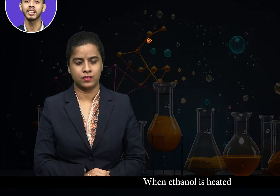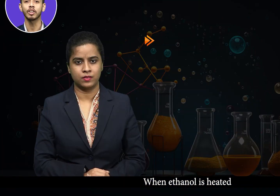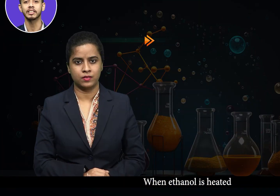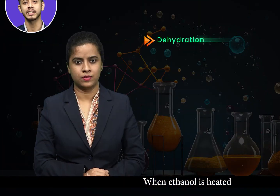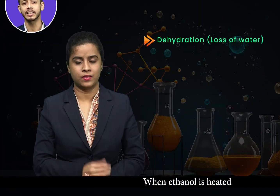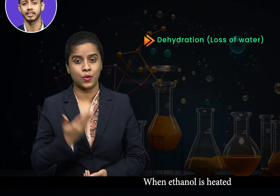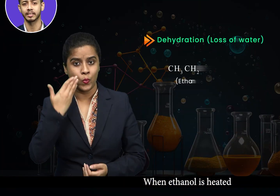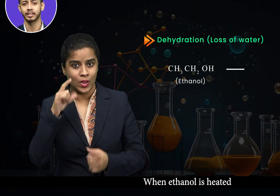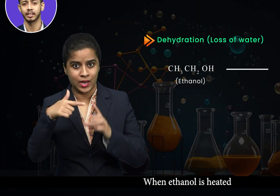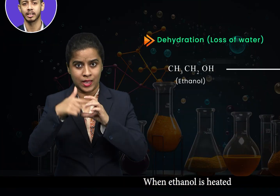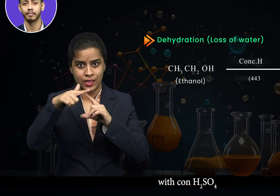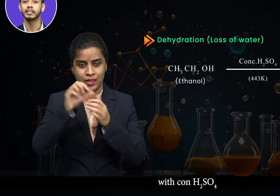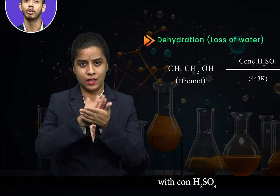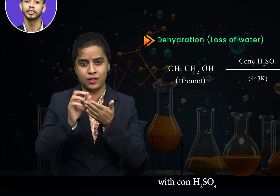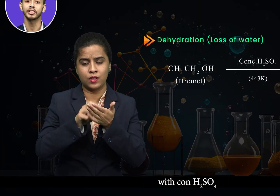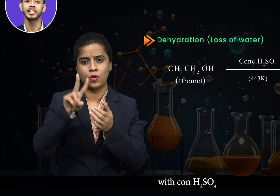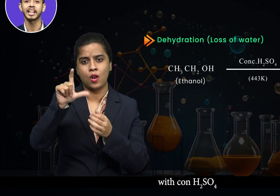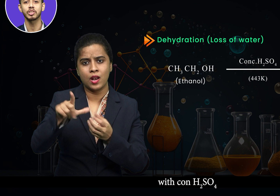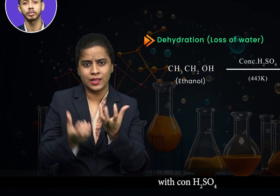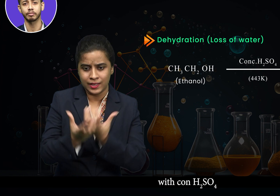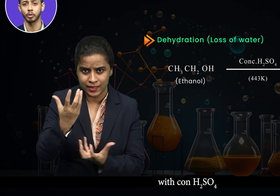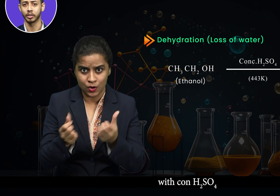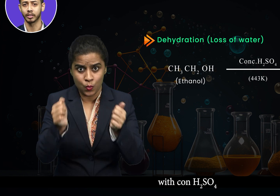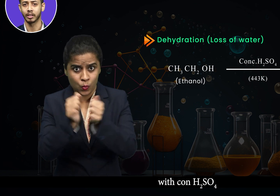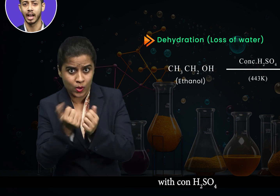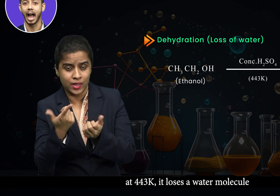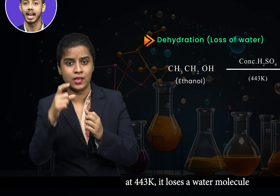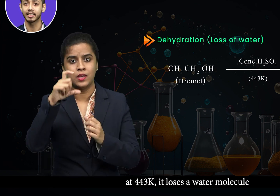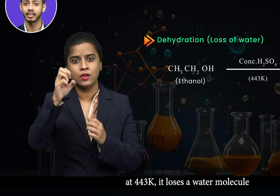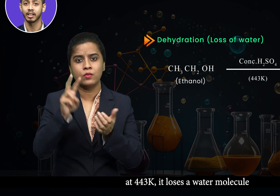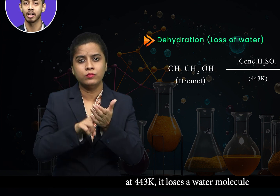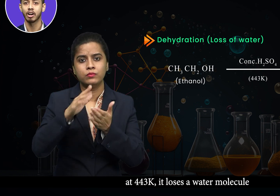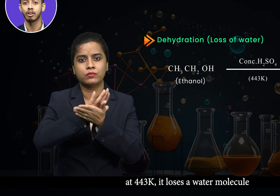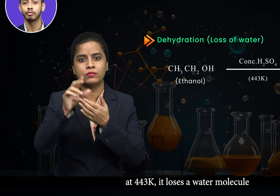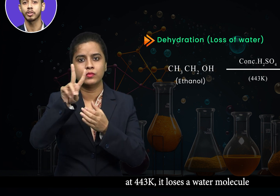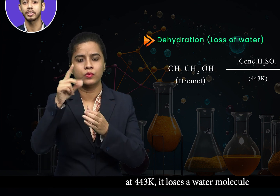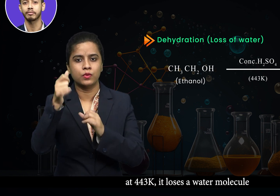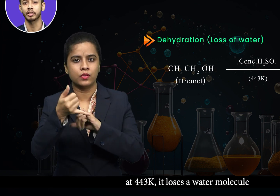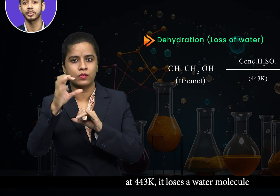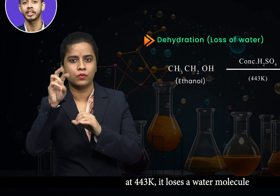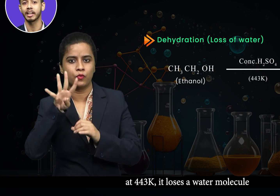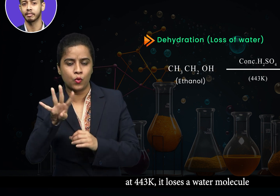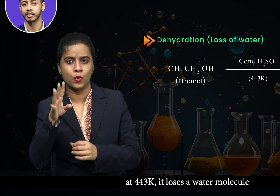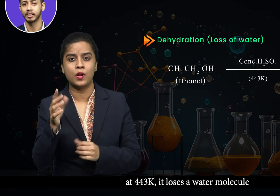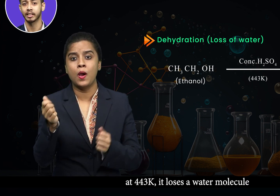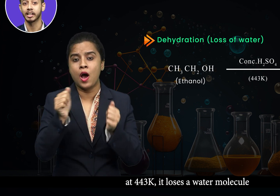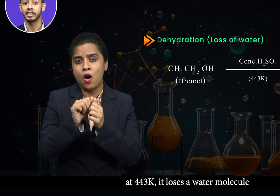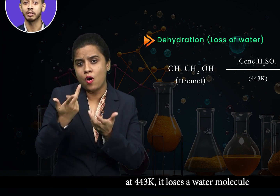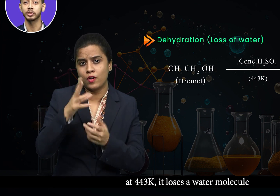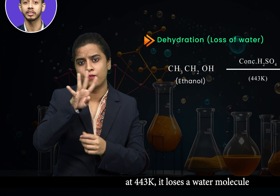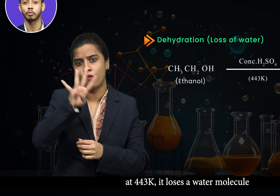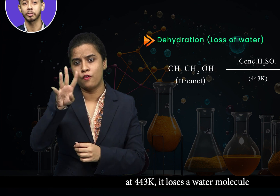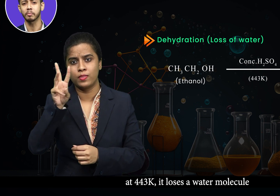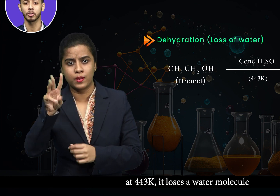When ethanol is heated with concentrated H2SO4 at 443 Kelvin,